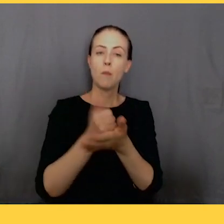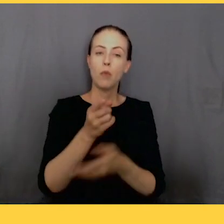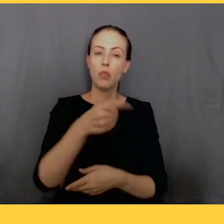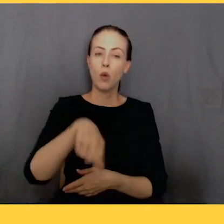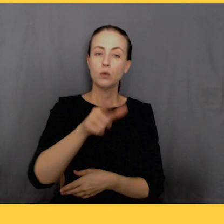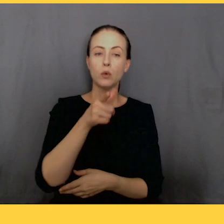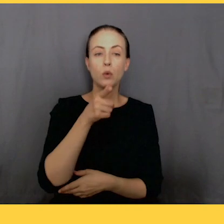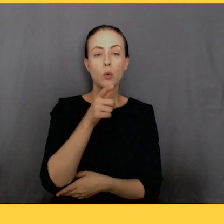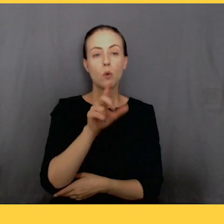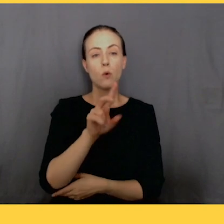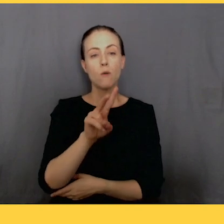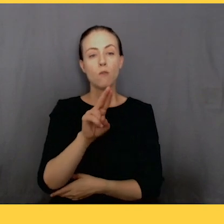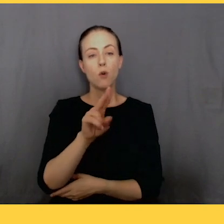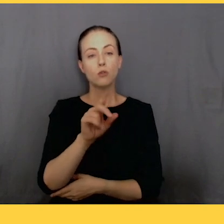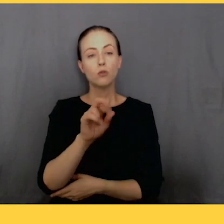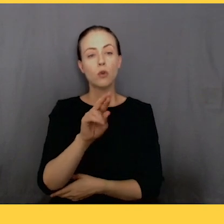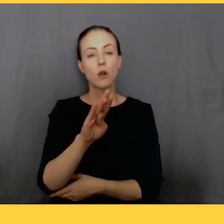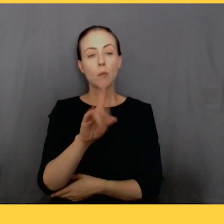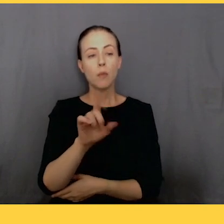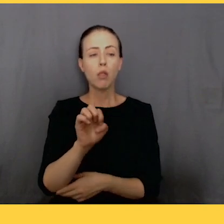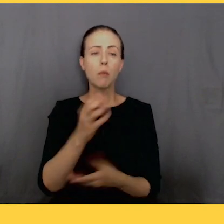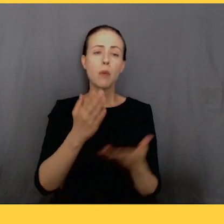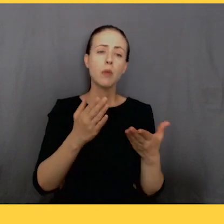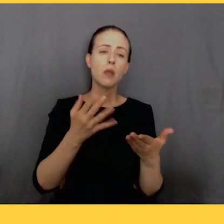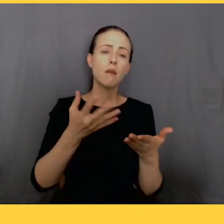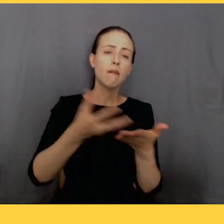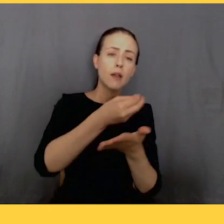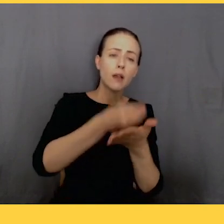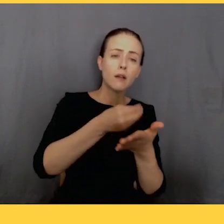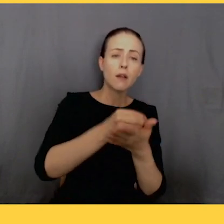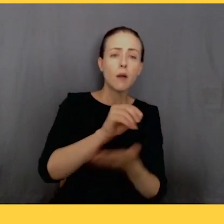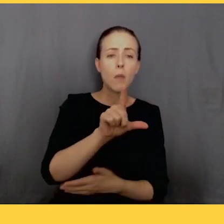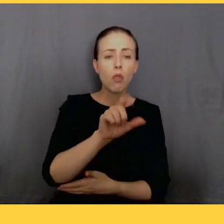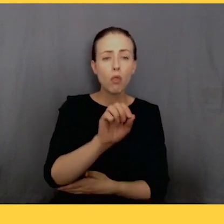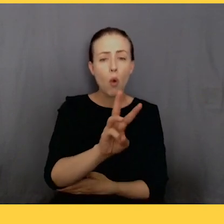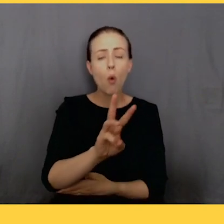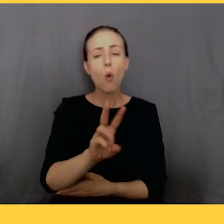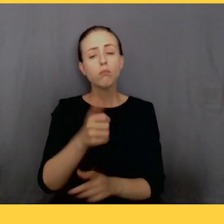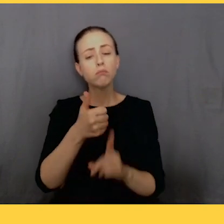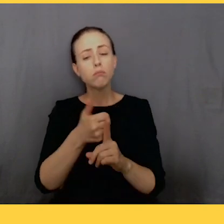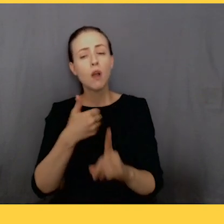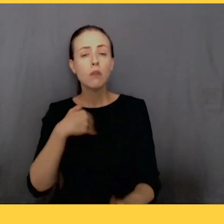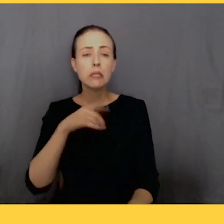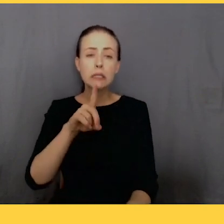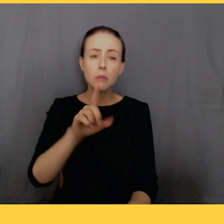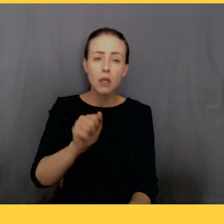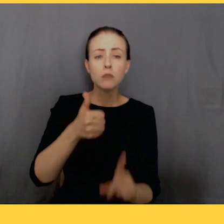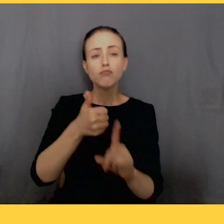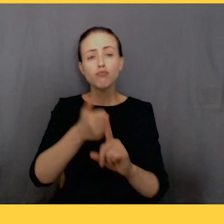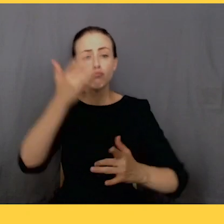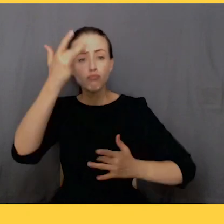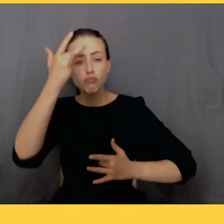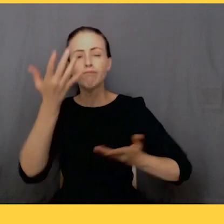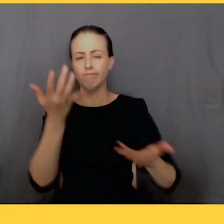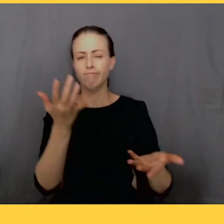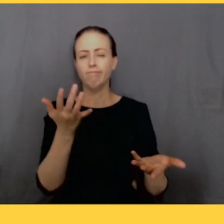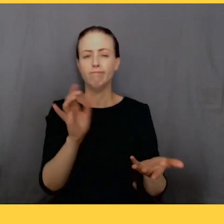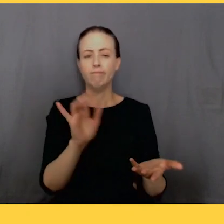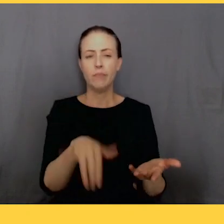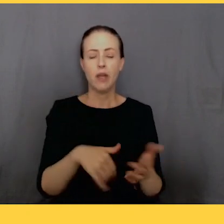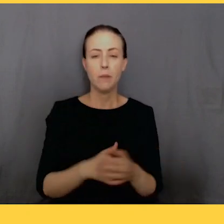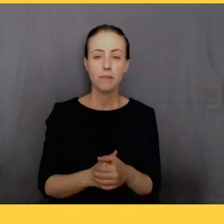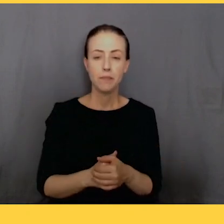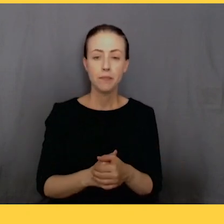Particularly, as Jeremy mentioned, due to the COVID-19 pandemic, we recognize the greater inconvenience created by the PSPS for